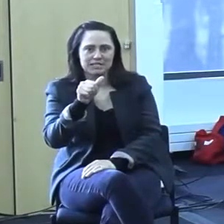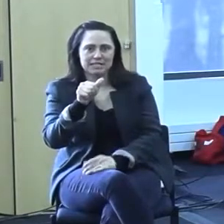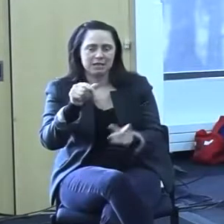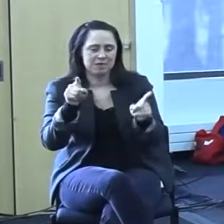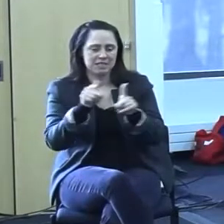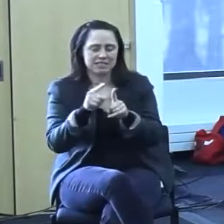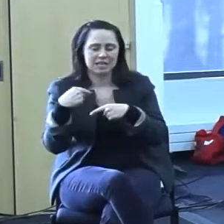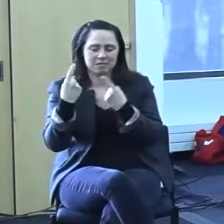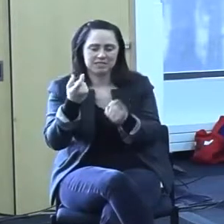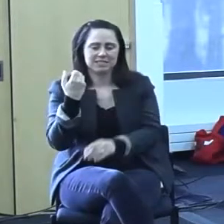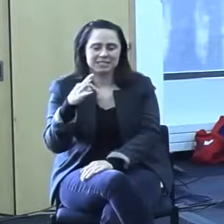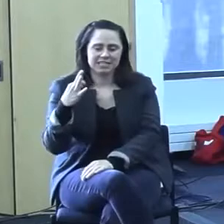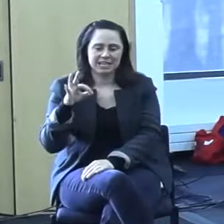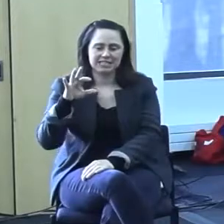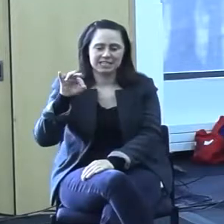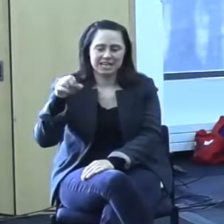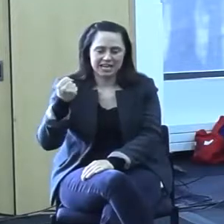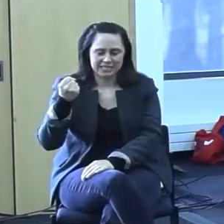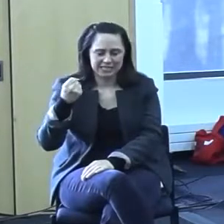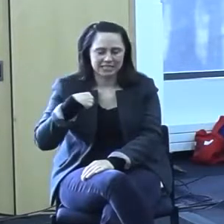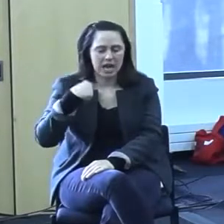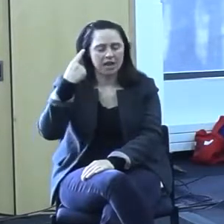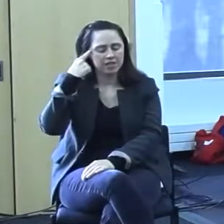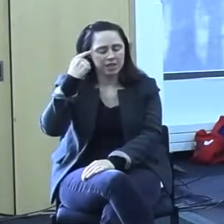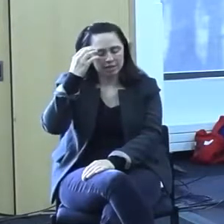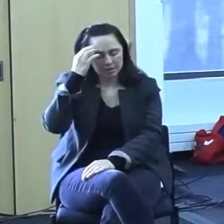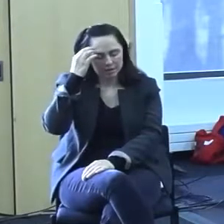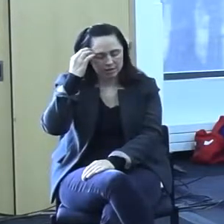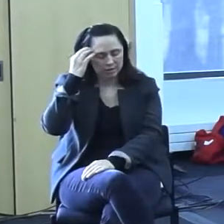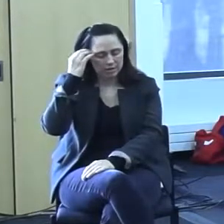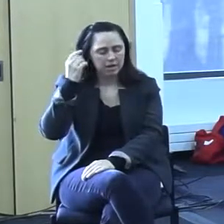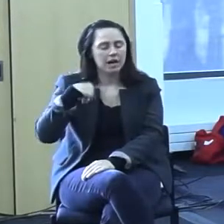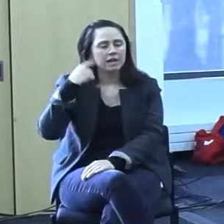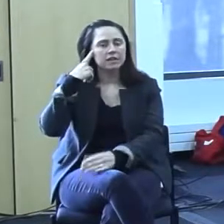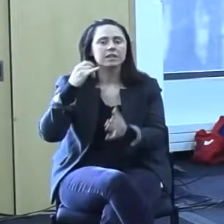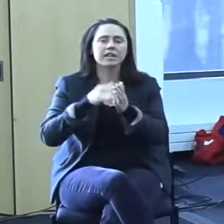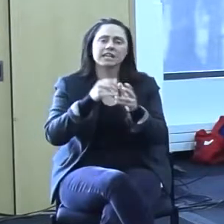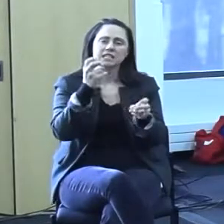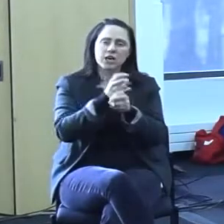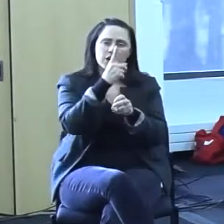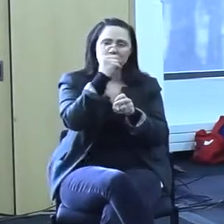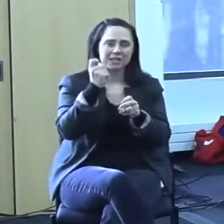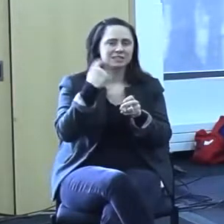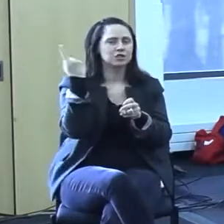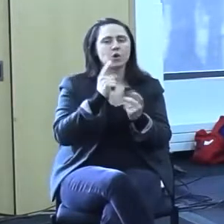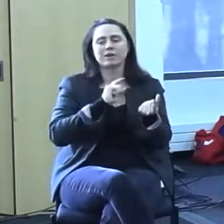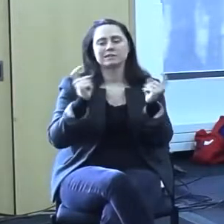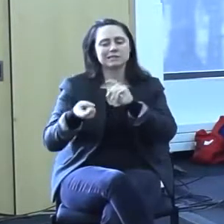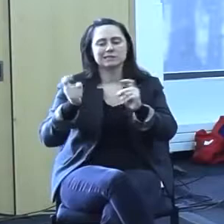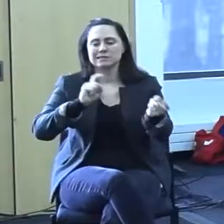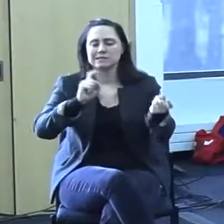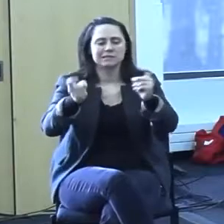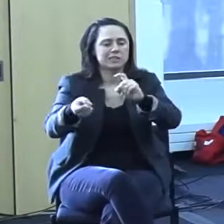the 1990s. I think that it's hard because it's ever changing, and